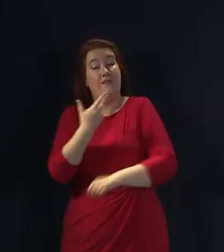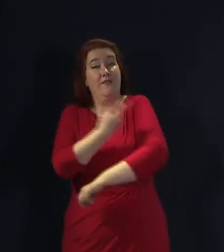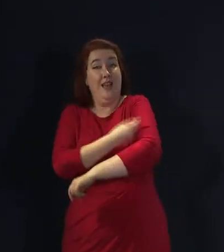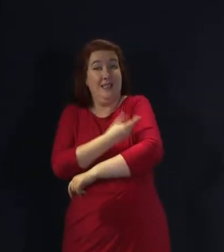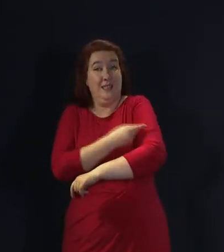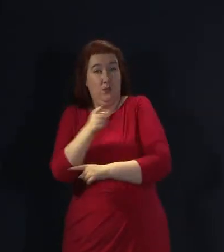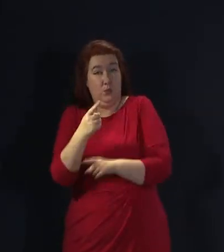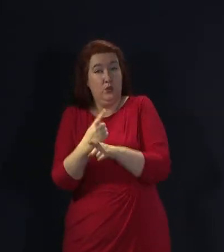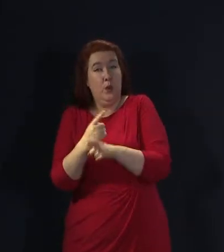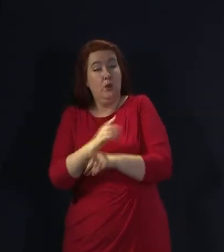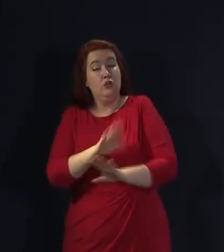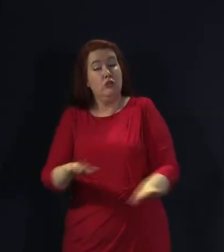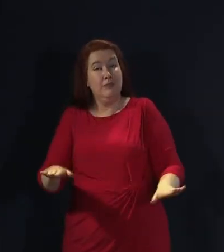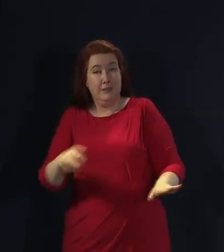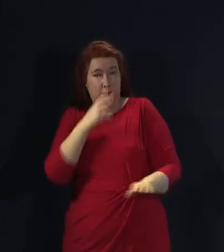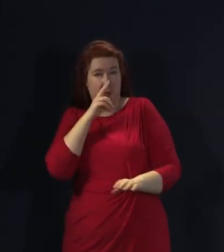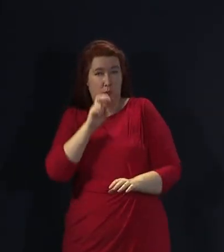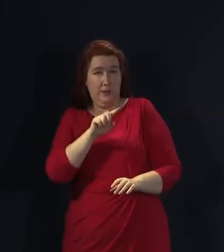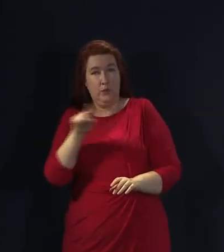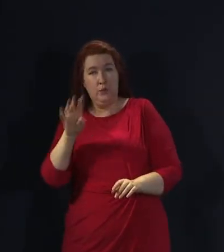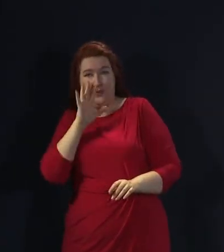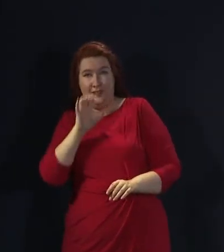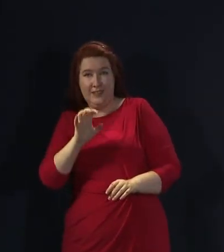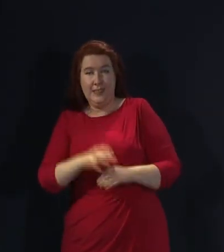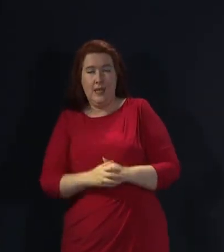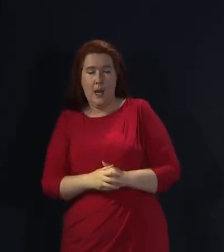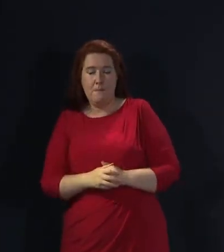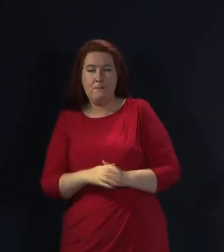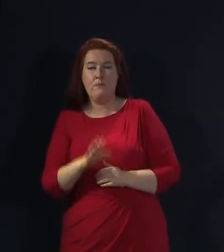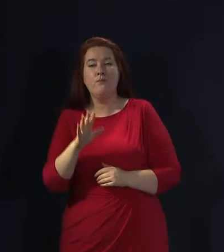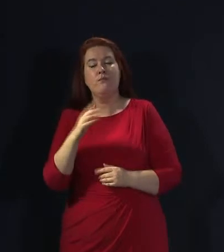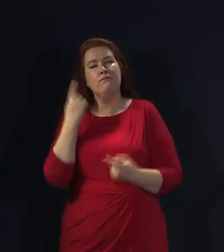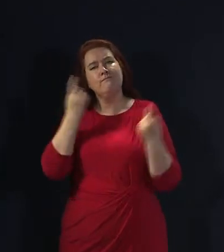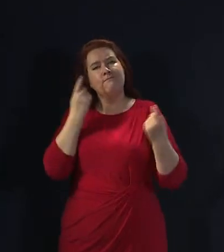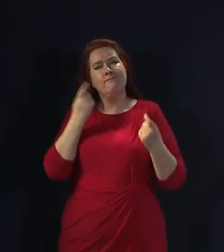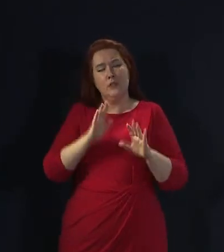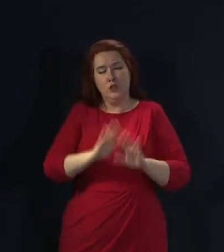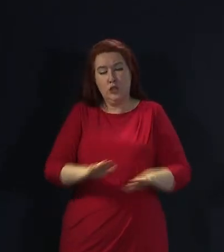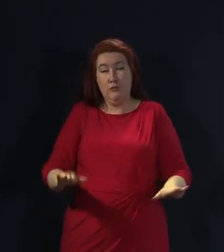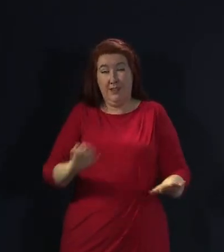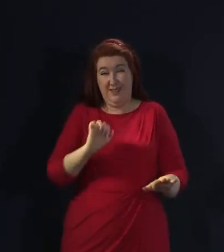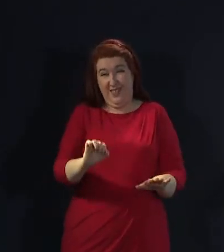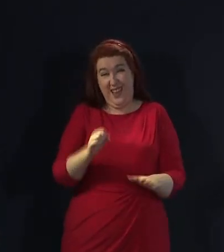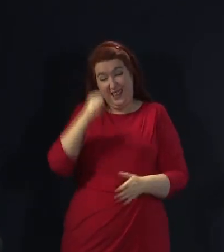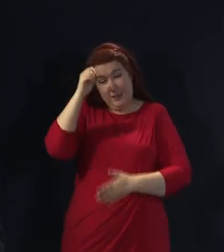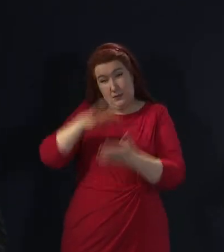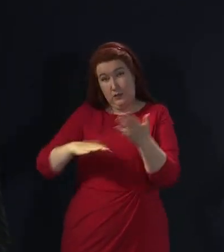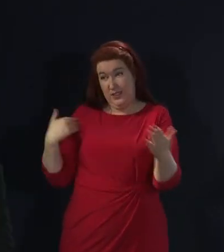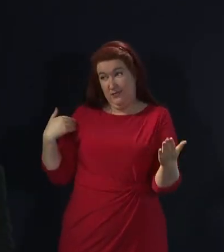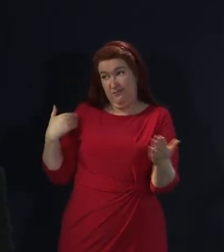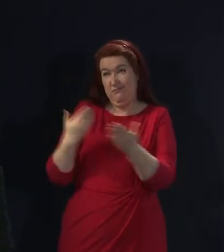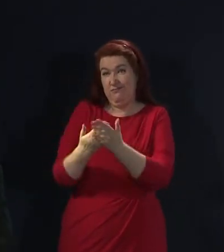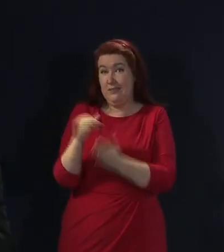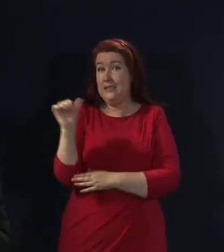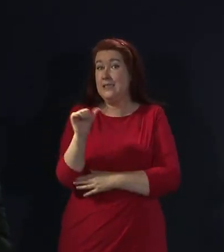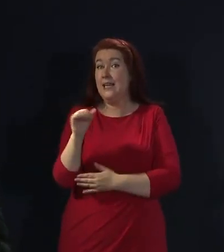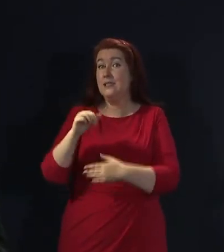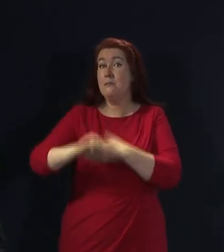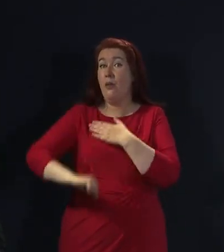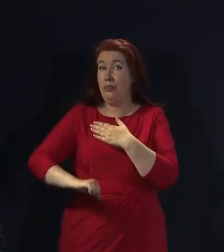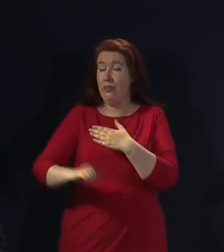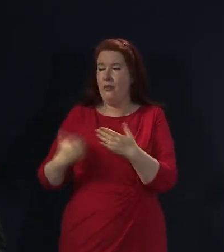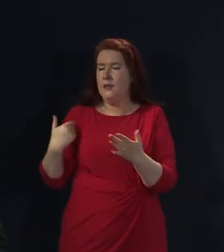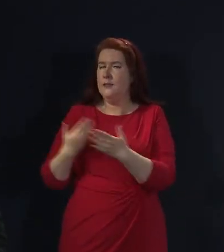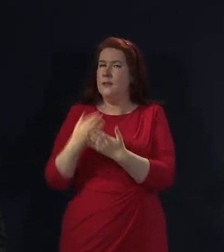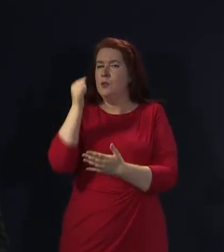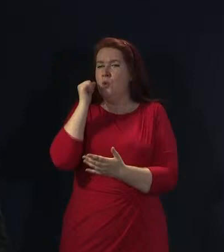for children in particular. Because, you know, when we look at the experience of children over the course of the last 16 months, we know from all the evidence